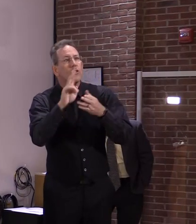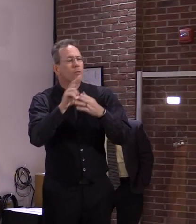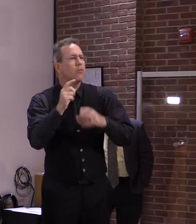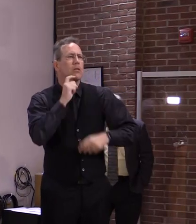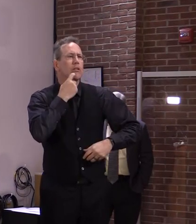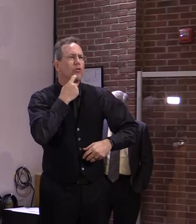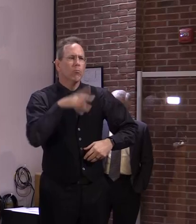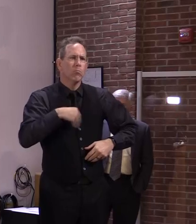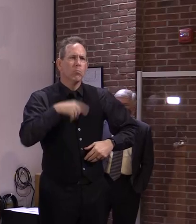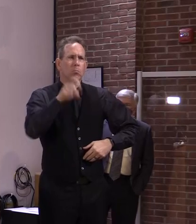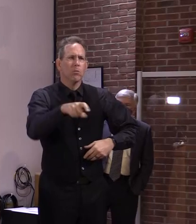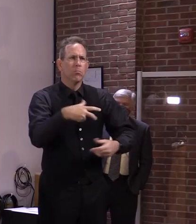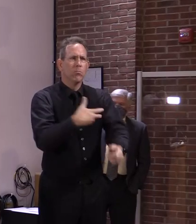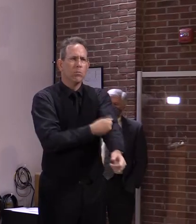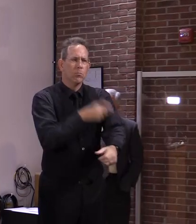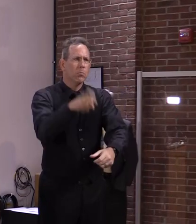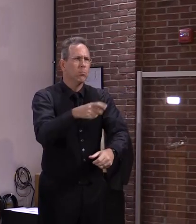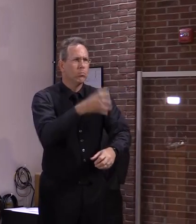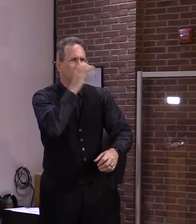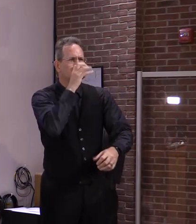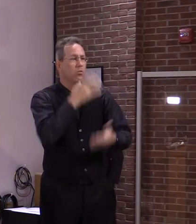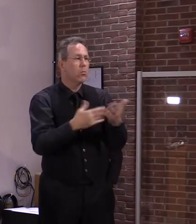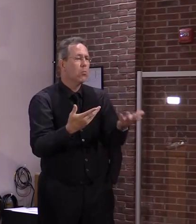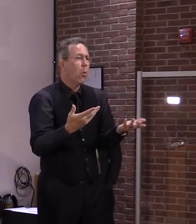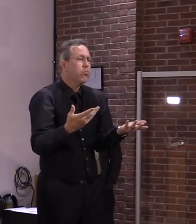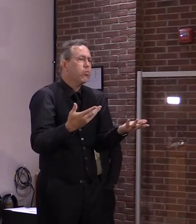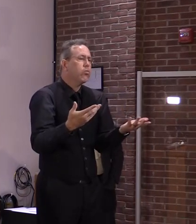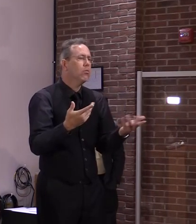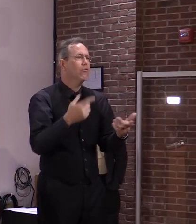for. And when you look at a